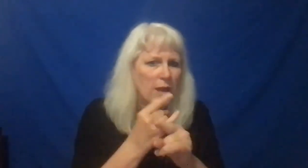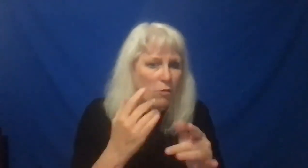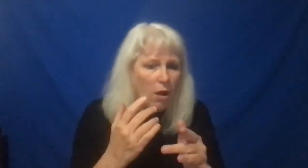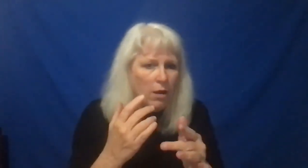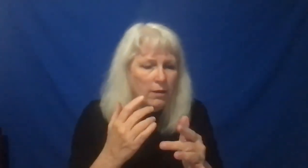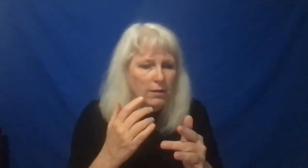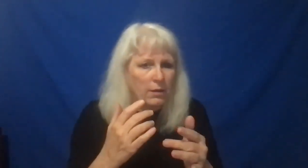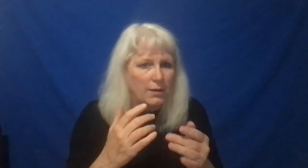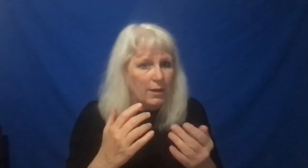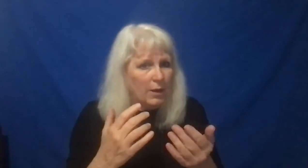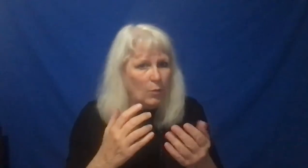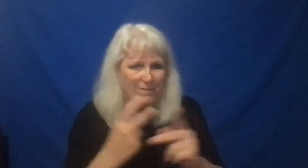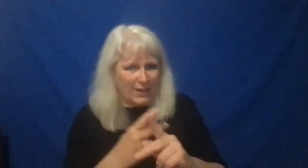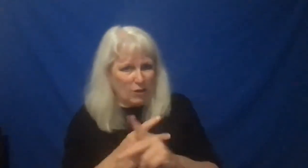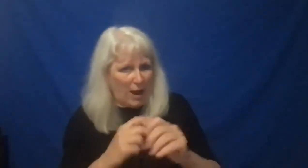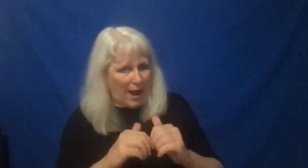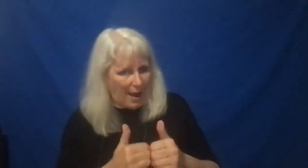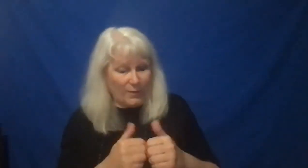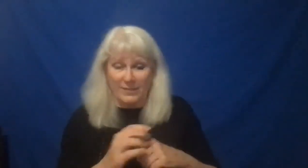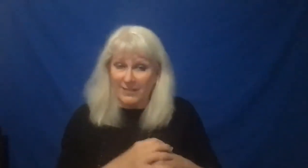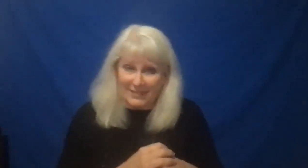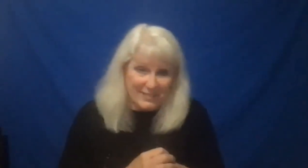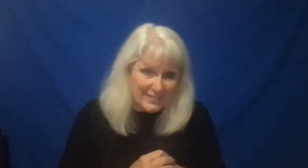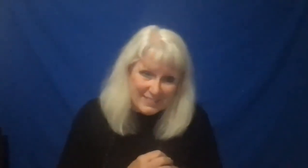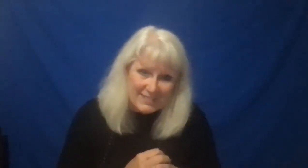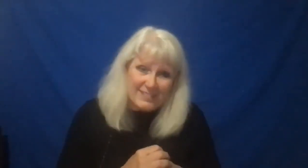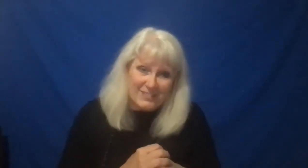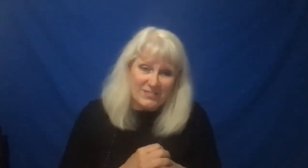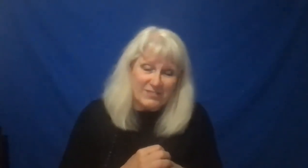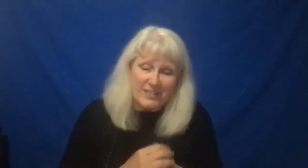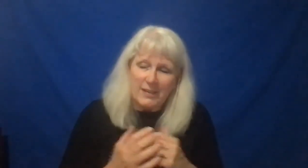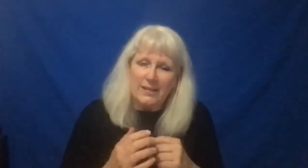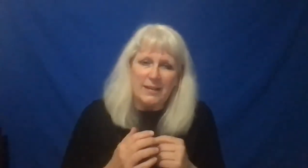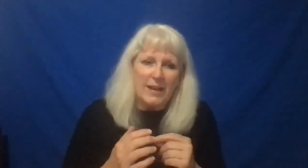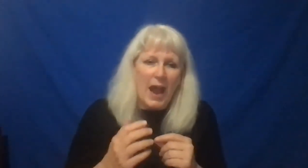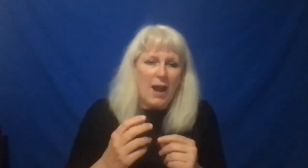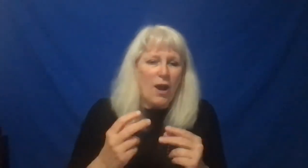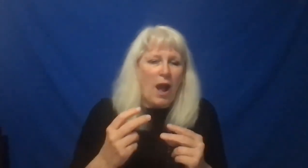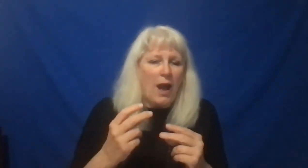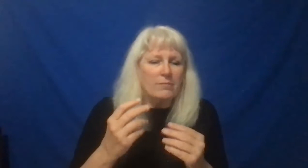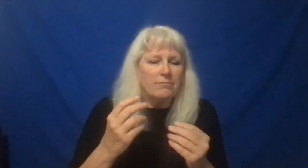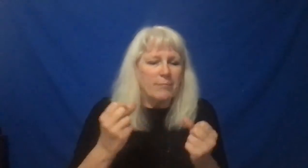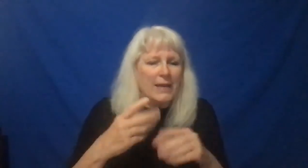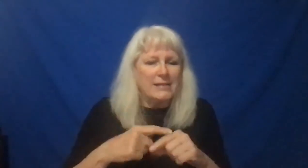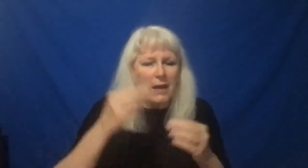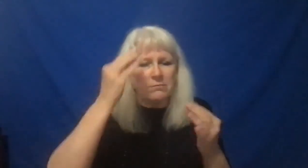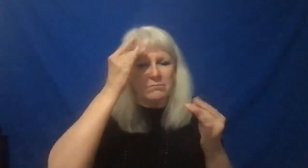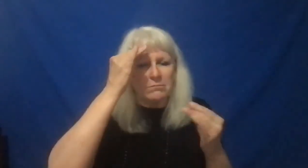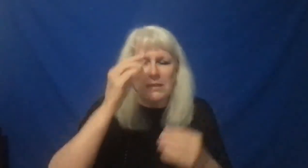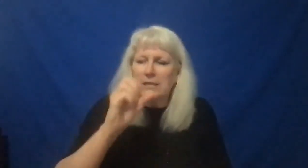As we're all in recovery from many ways. And I often think of Ignatia and how did she get to